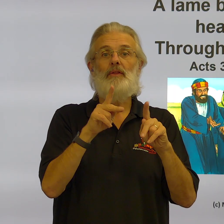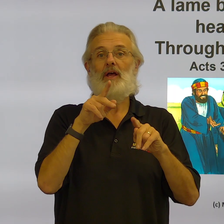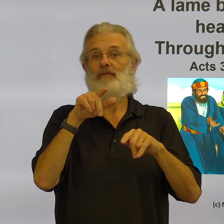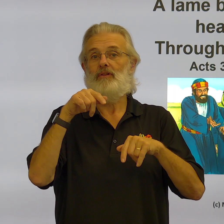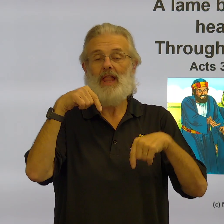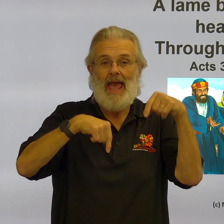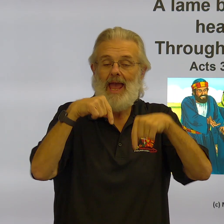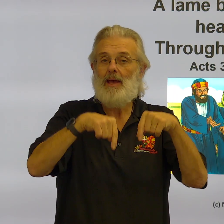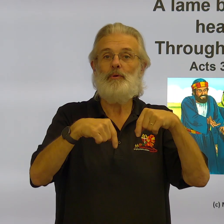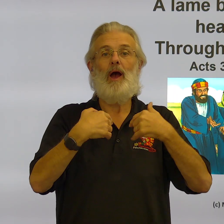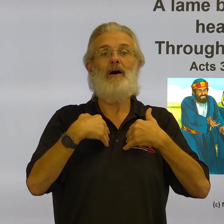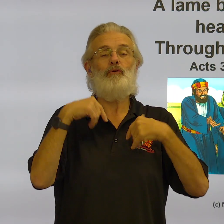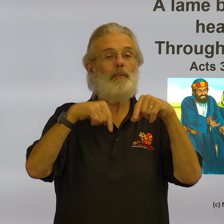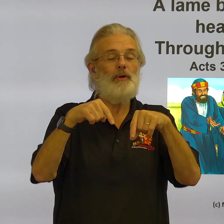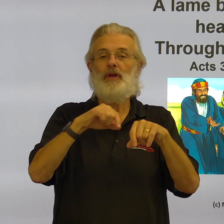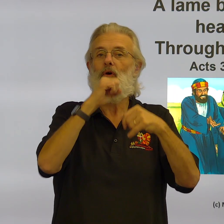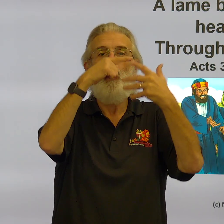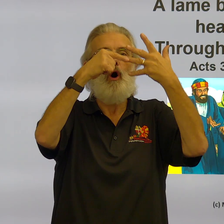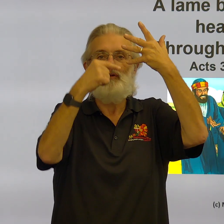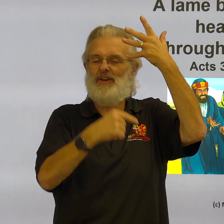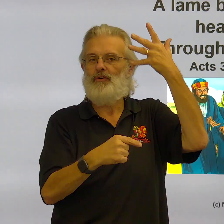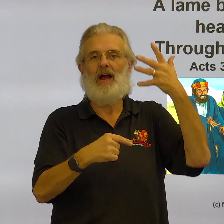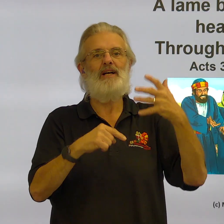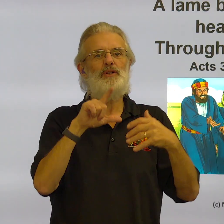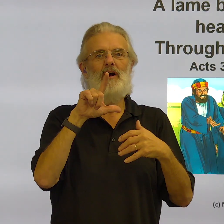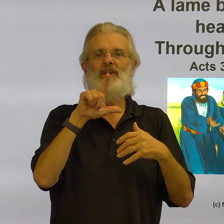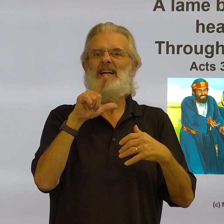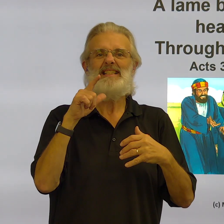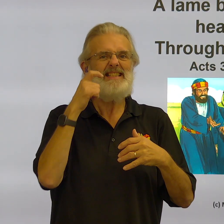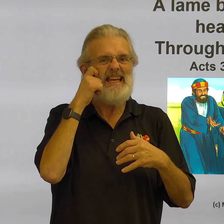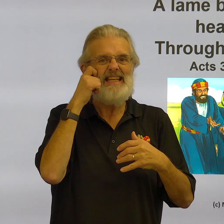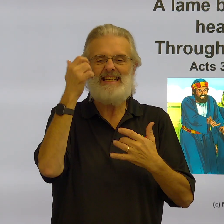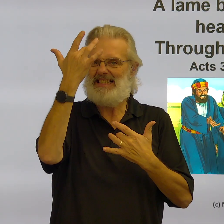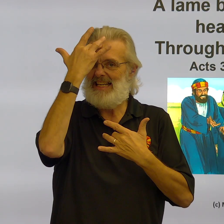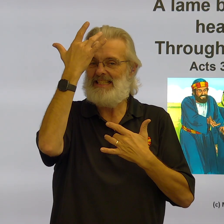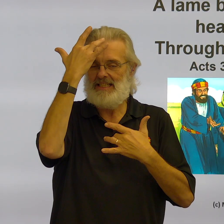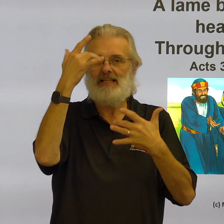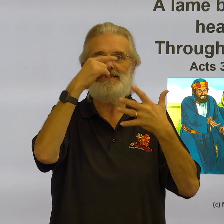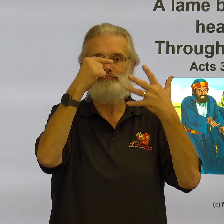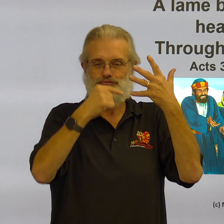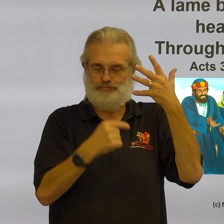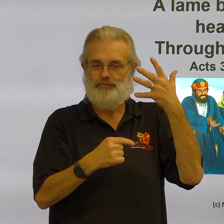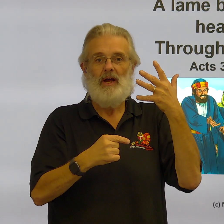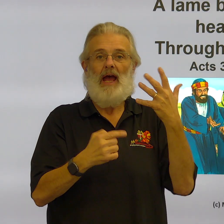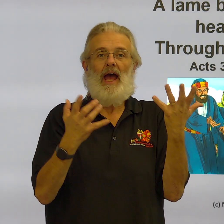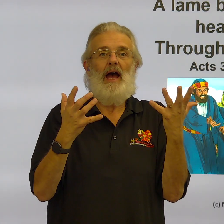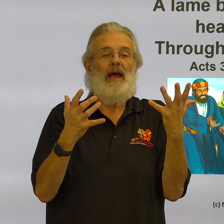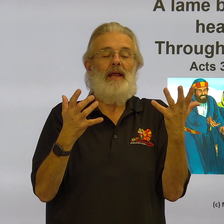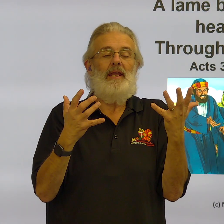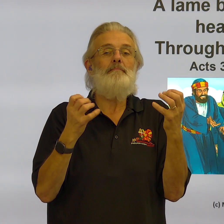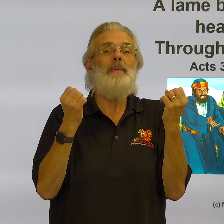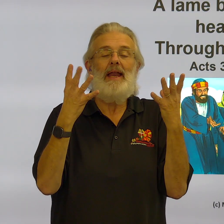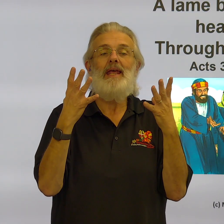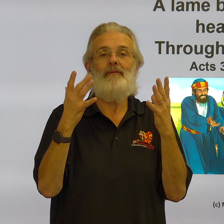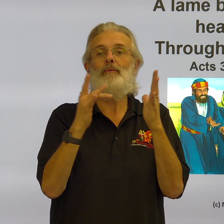have lame, you have crippled, you have all different kinds. You have skin diseases, and in many of them,